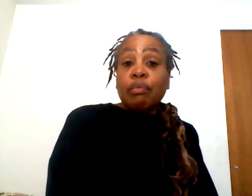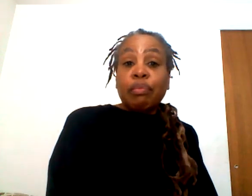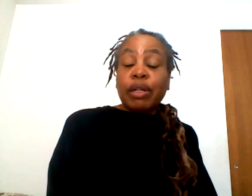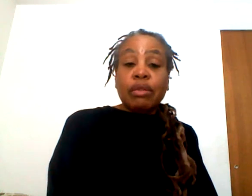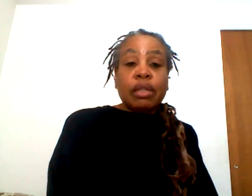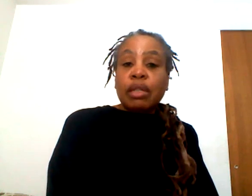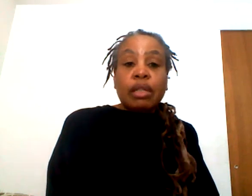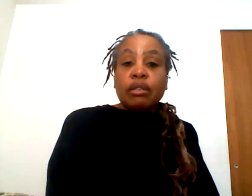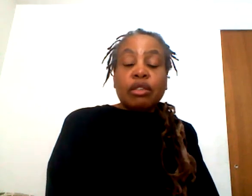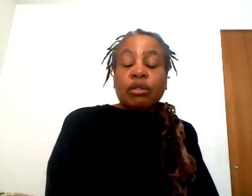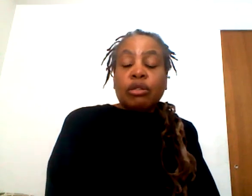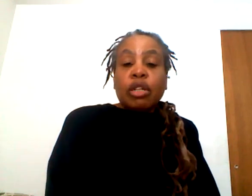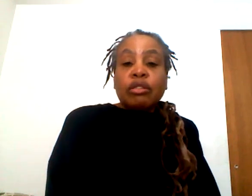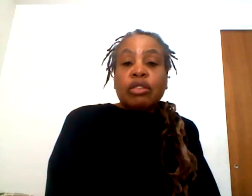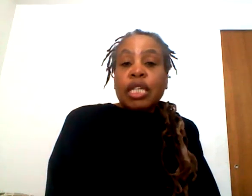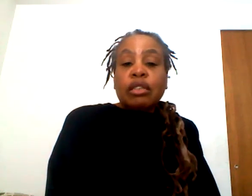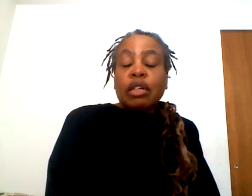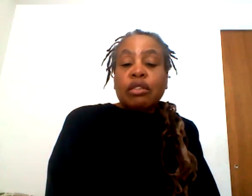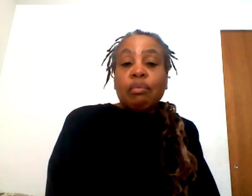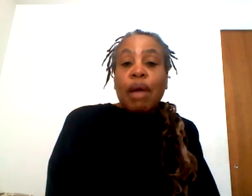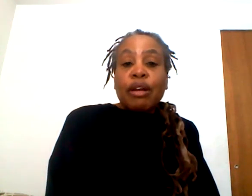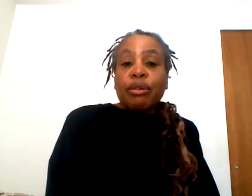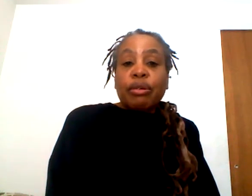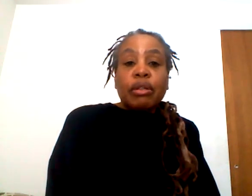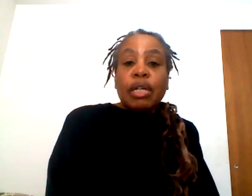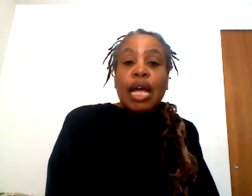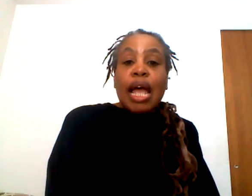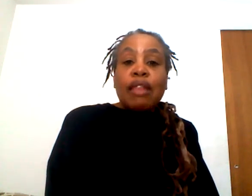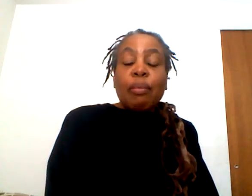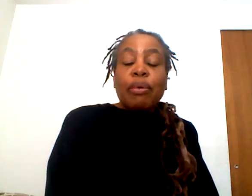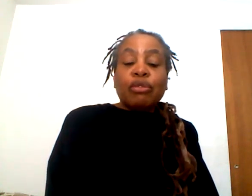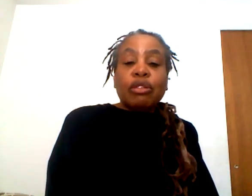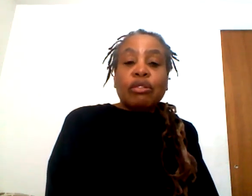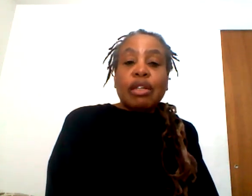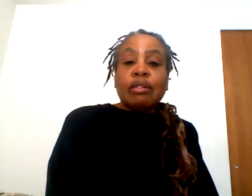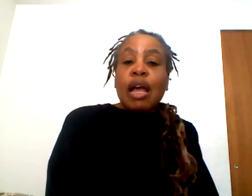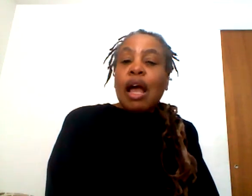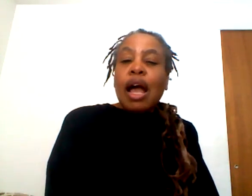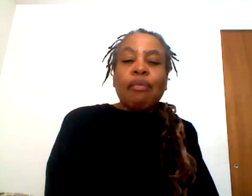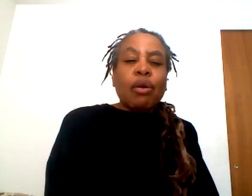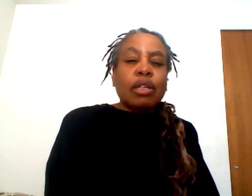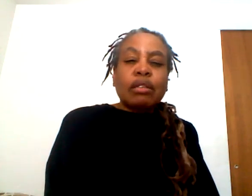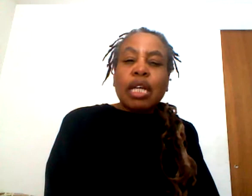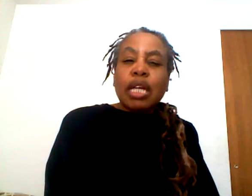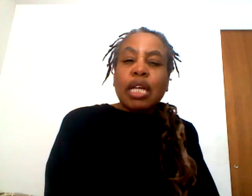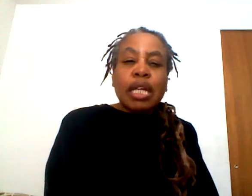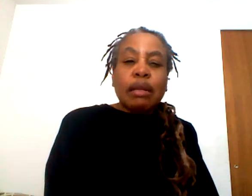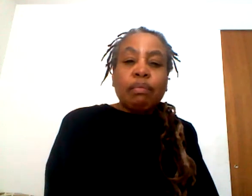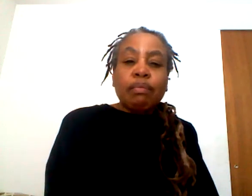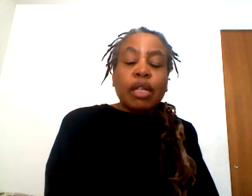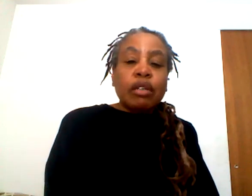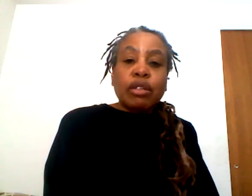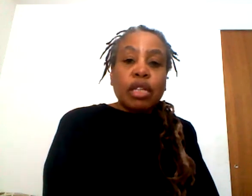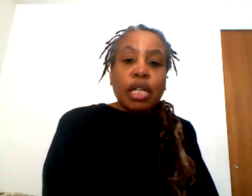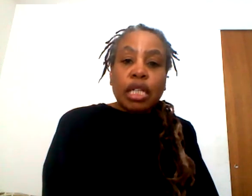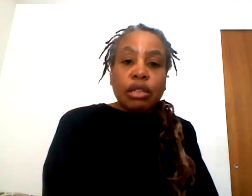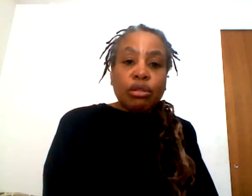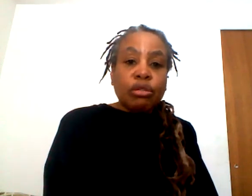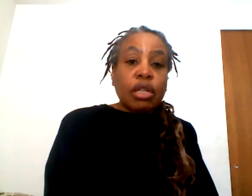but the judge said it doesn't matter, and the person says, I'm going to take him to the cleaners,